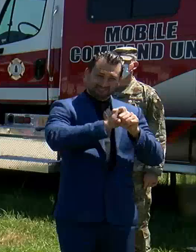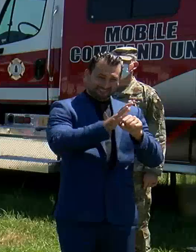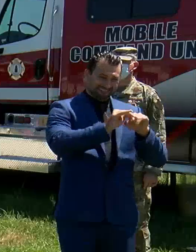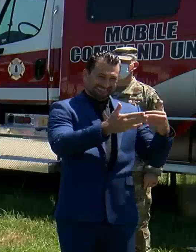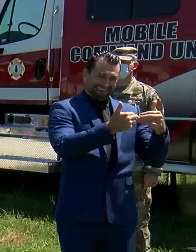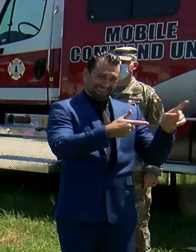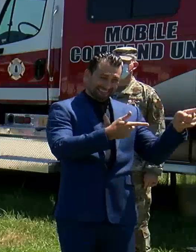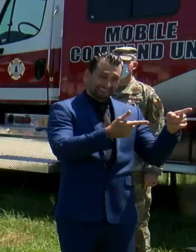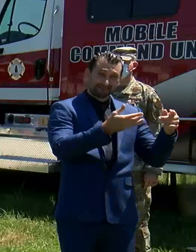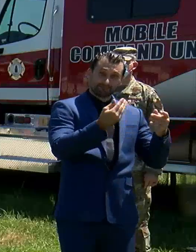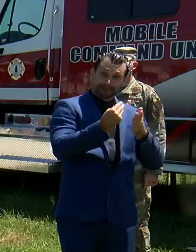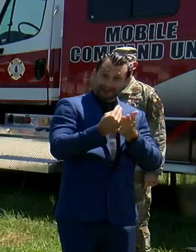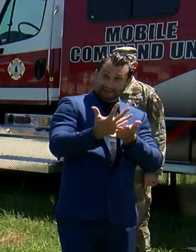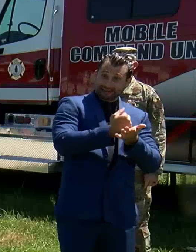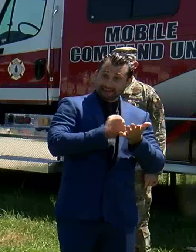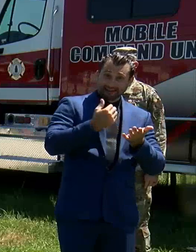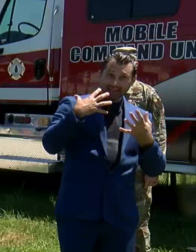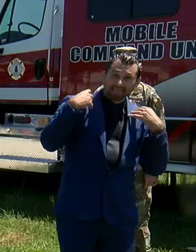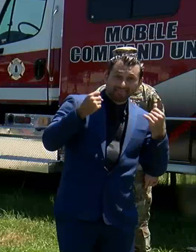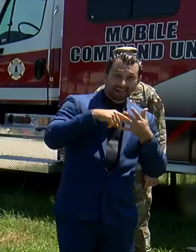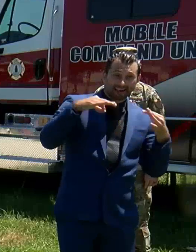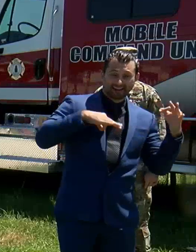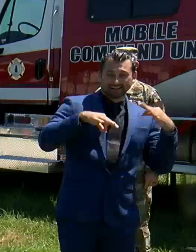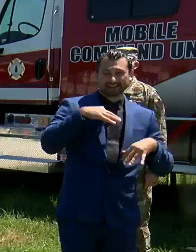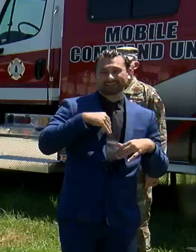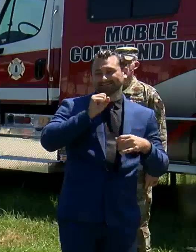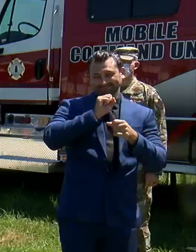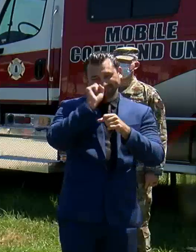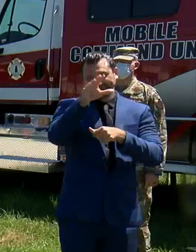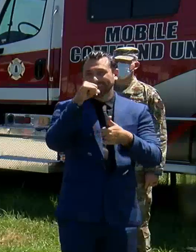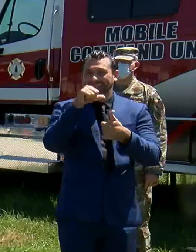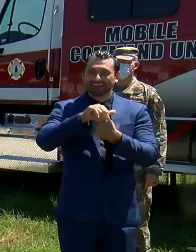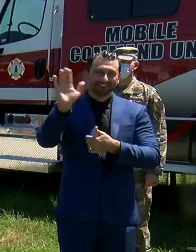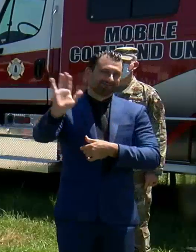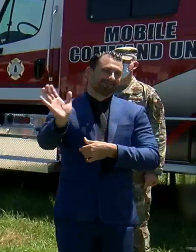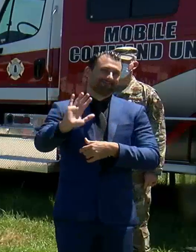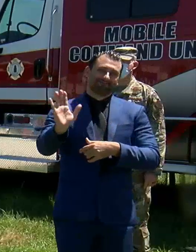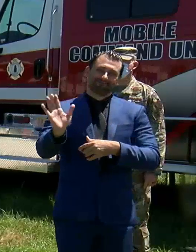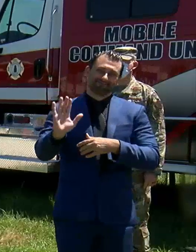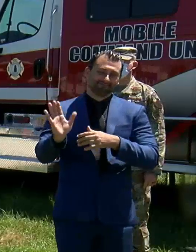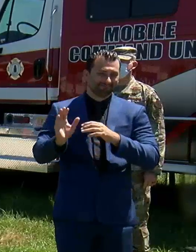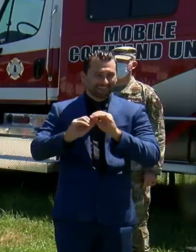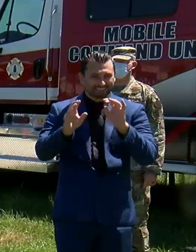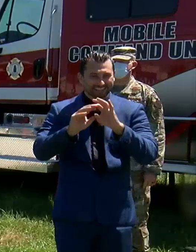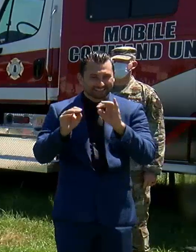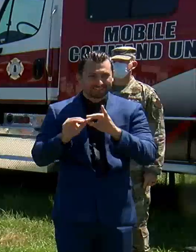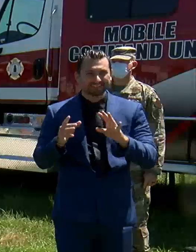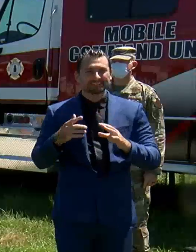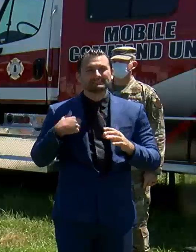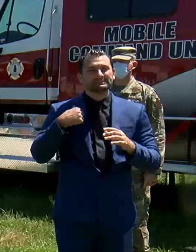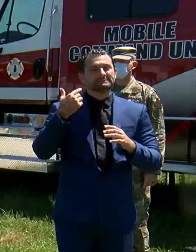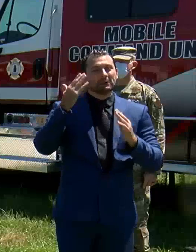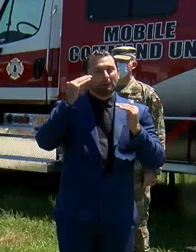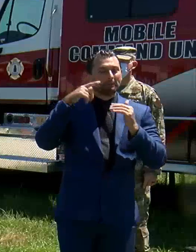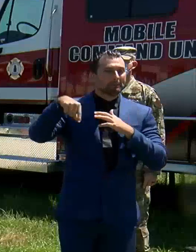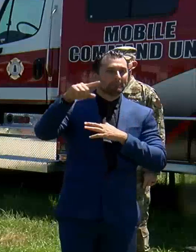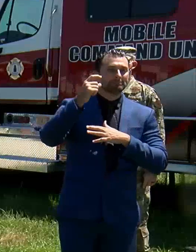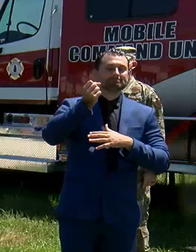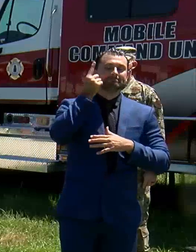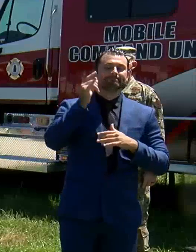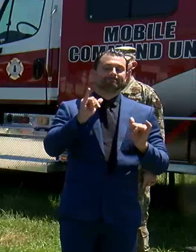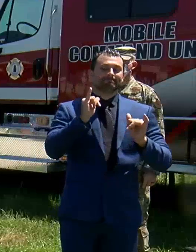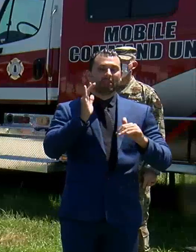or assisted living facility. We think that's where the administration is going on this because I think they understand that this makes it